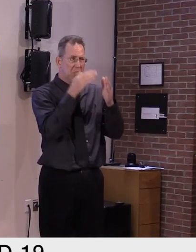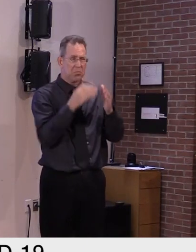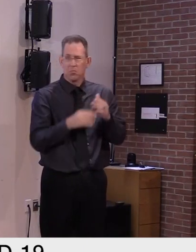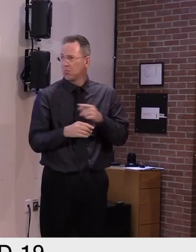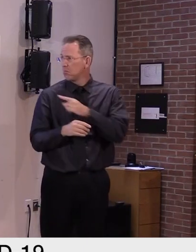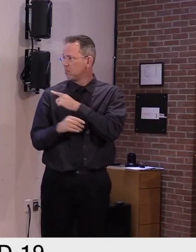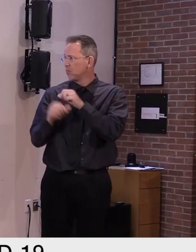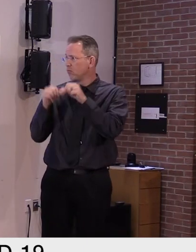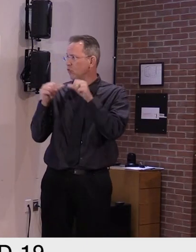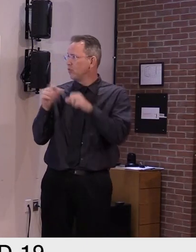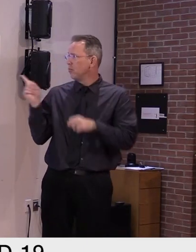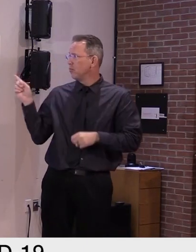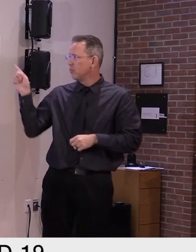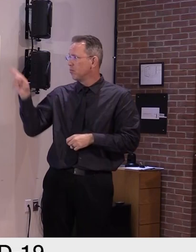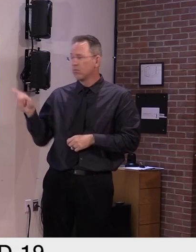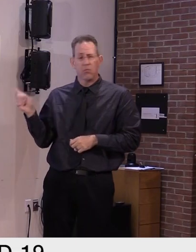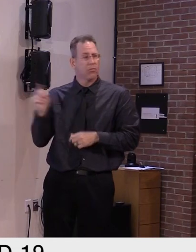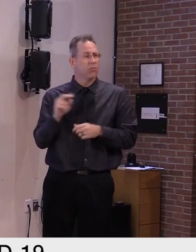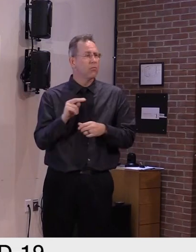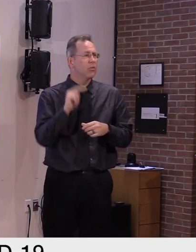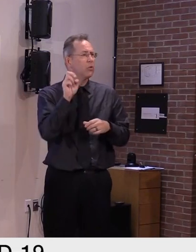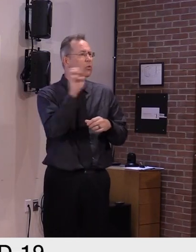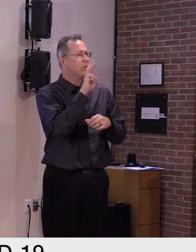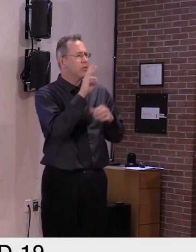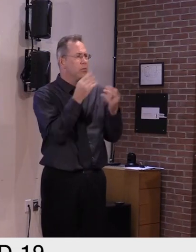cases again did go up. They went up about